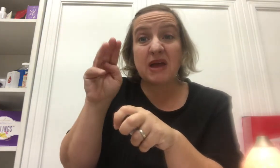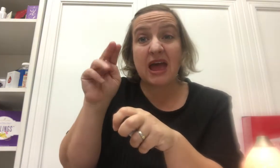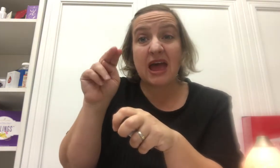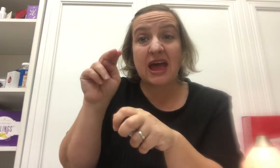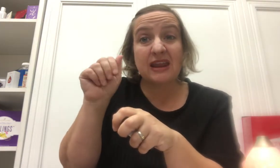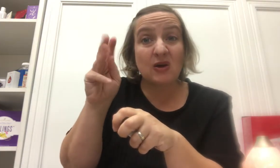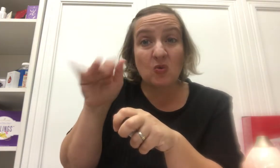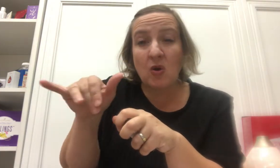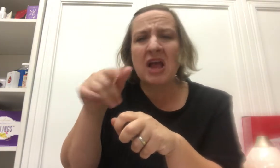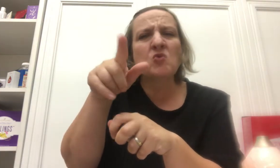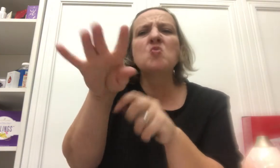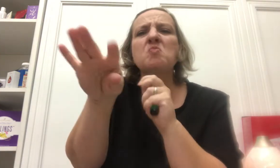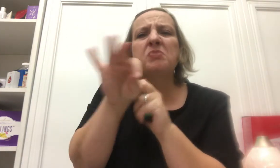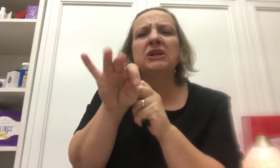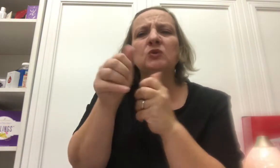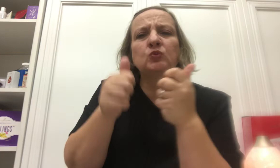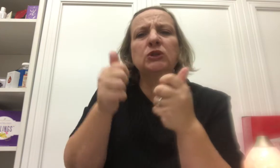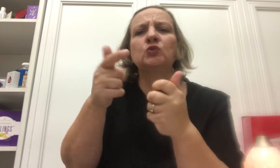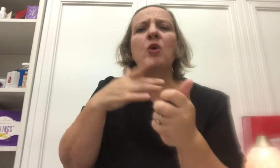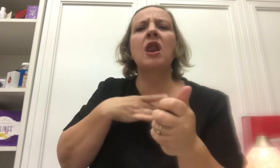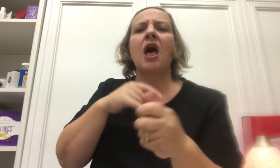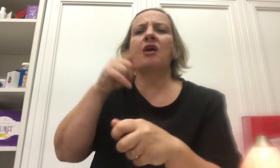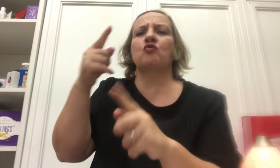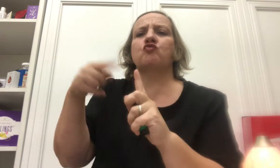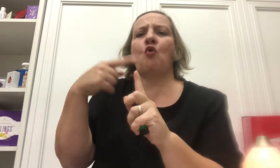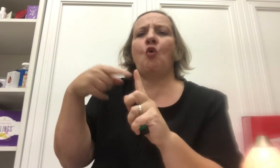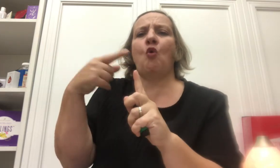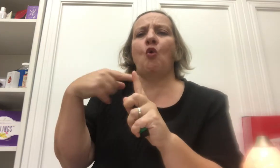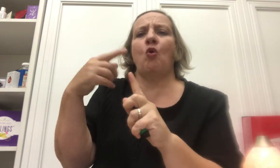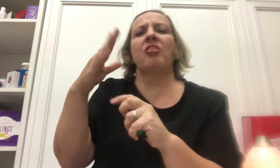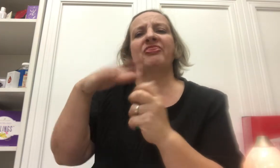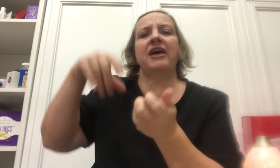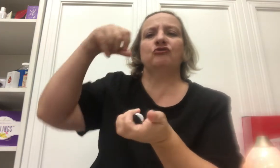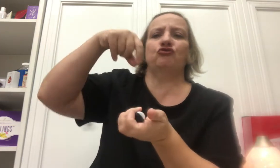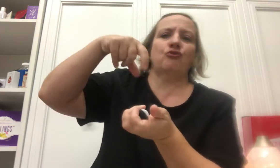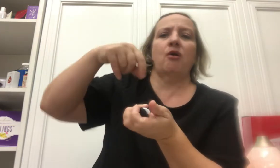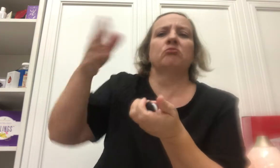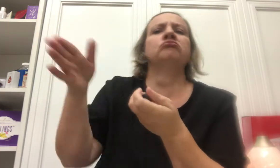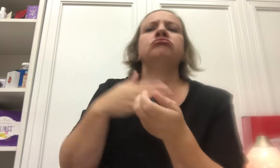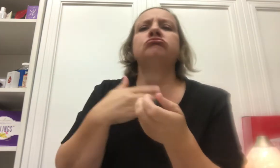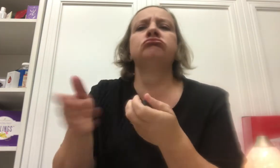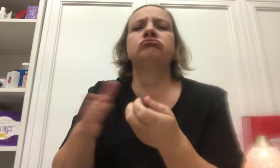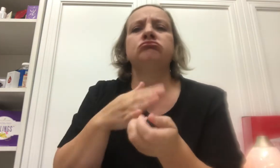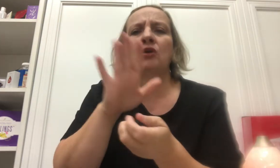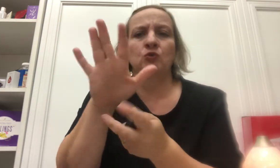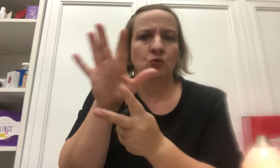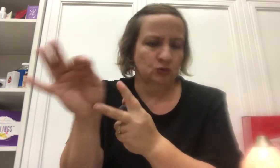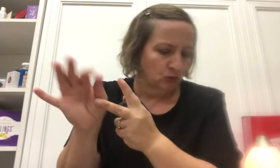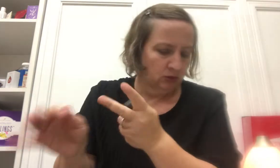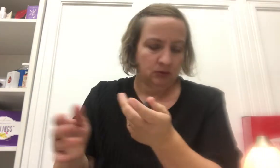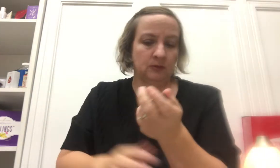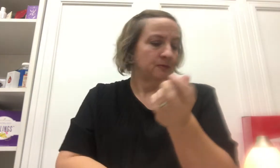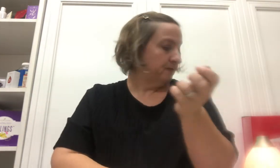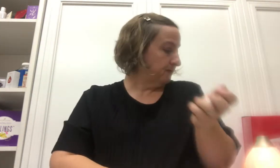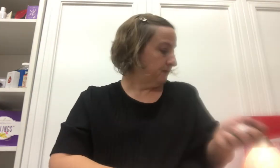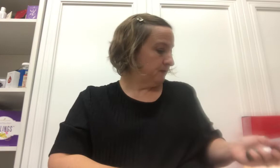can also put it on the Panaway, or whichever oil you want to put a roller on instead of using